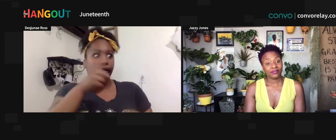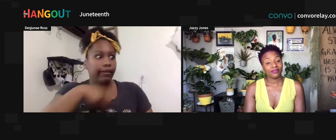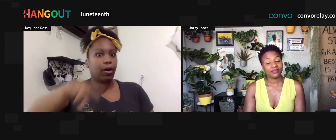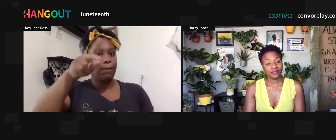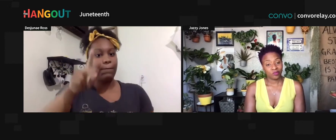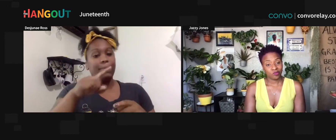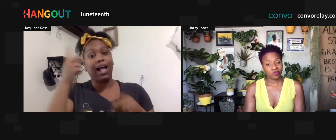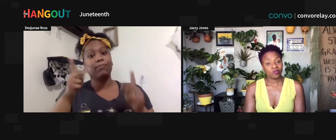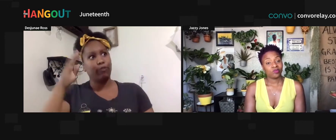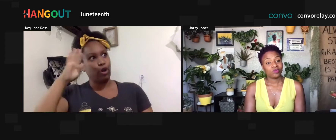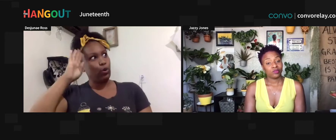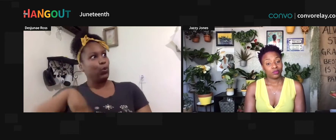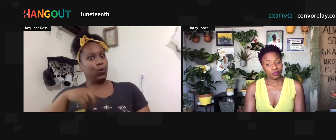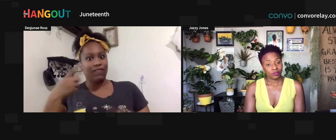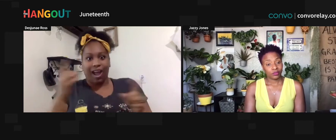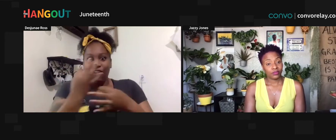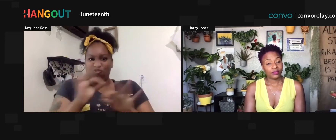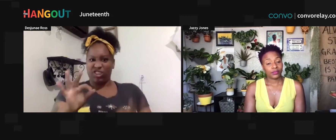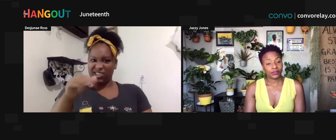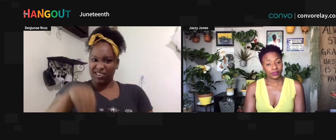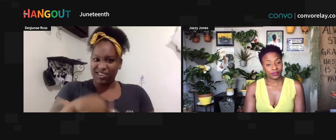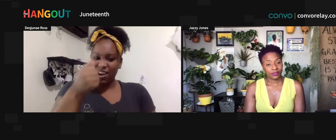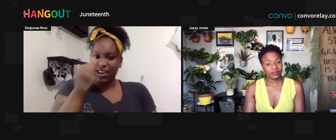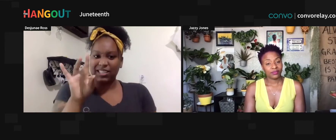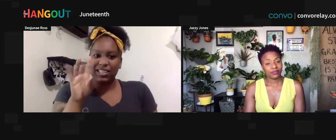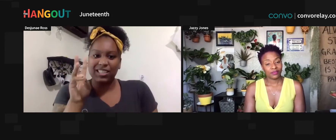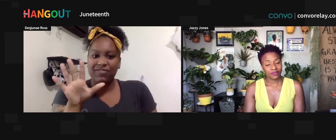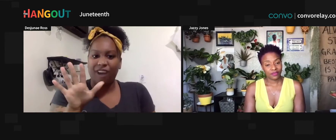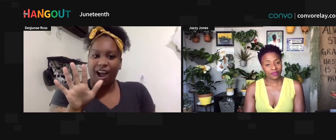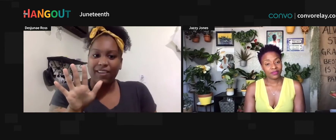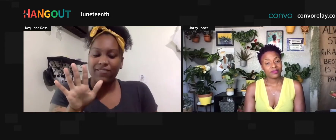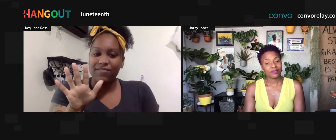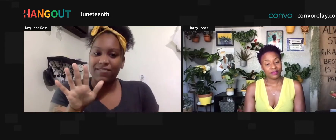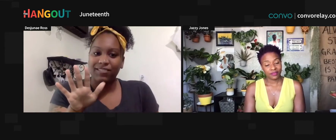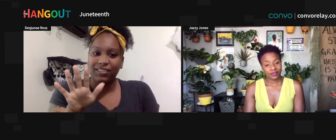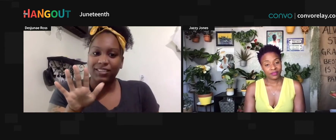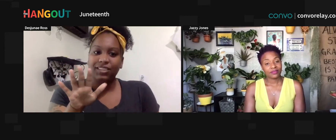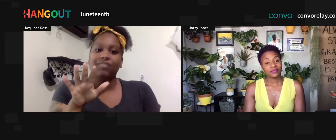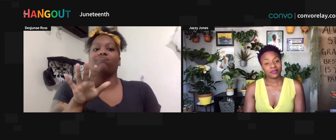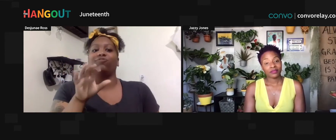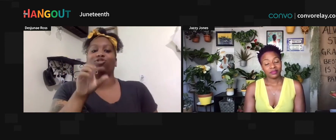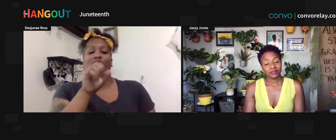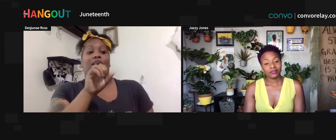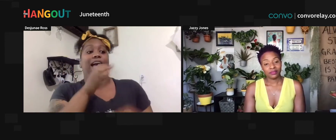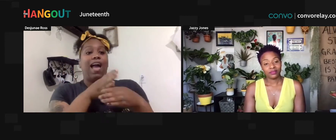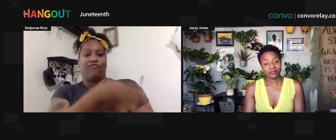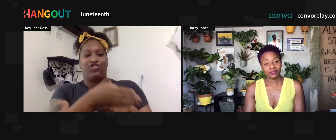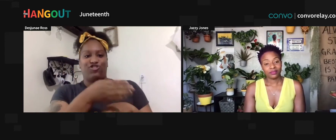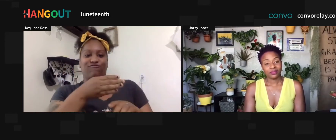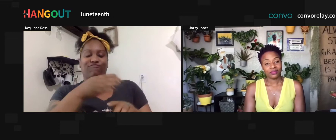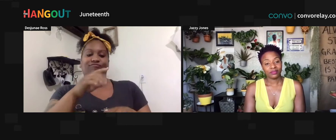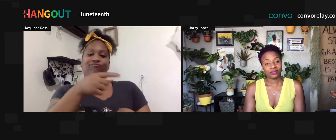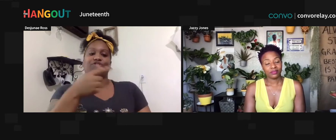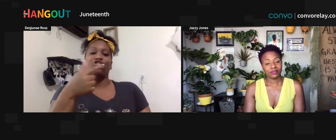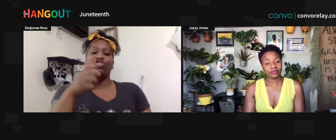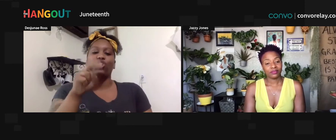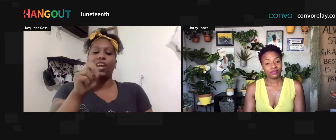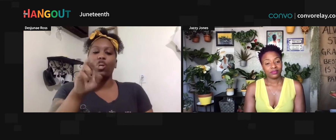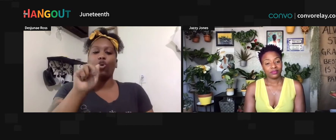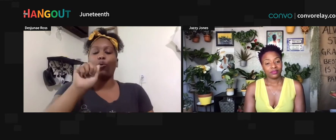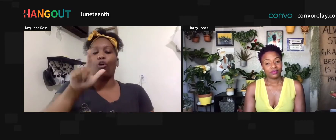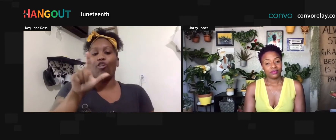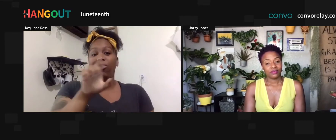that it wasn't even declared that Blacks were actually free until 1865. So imagine that.